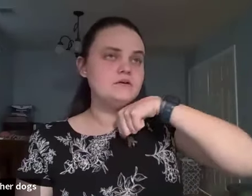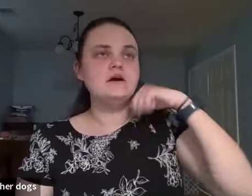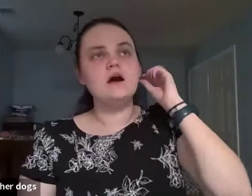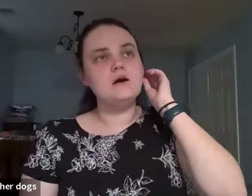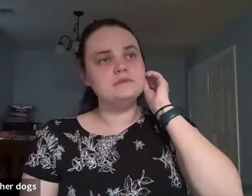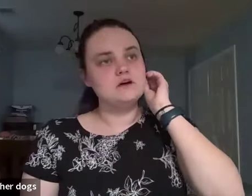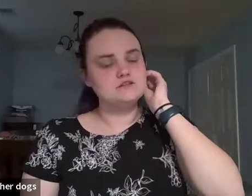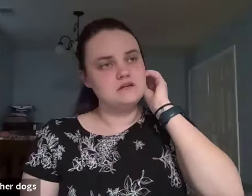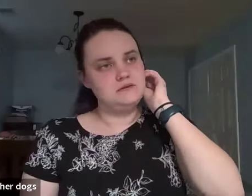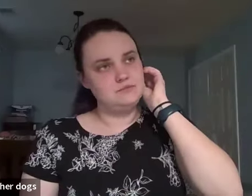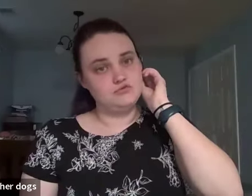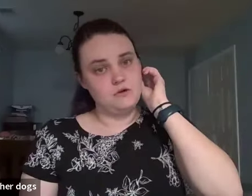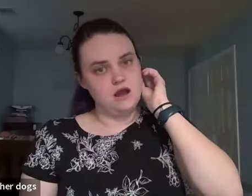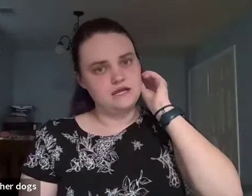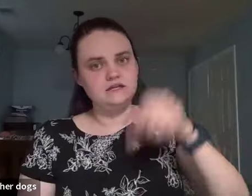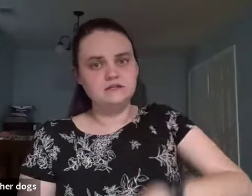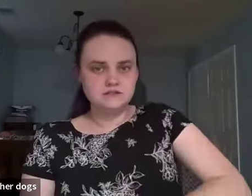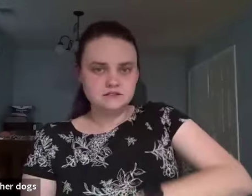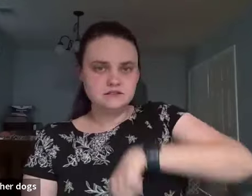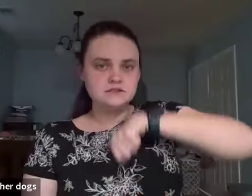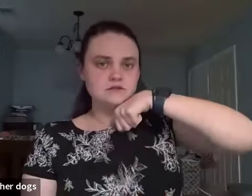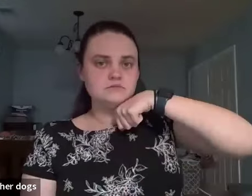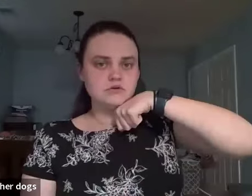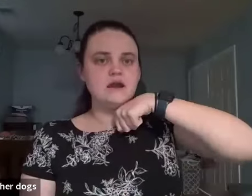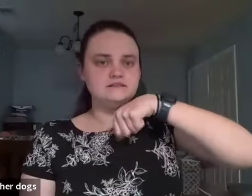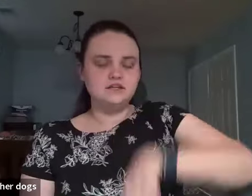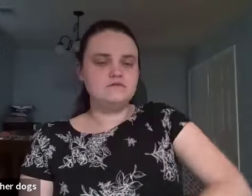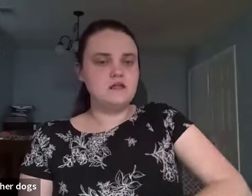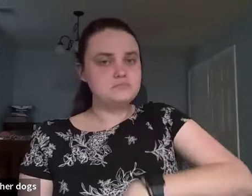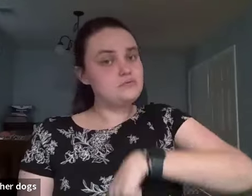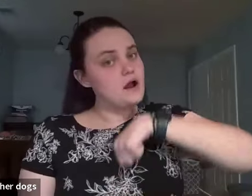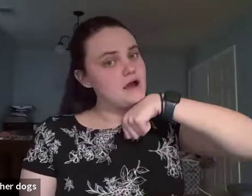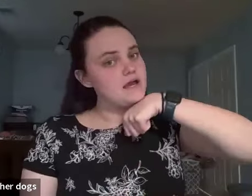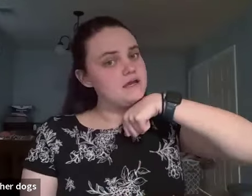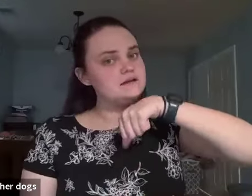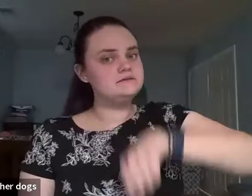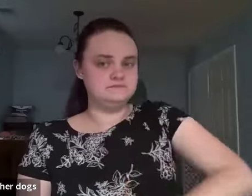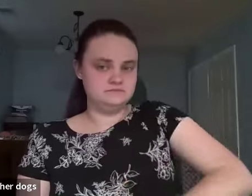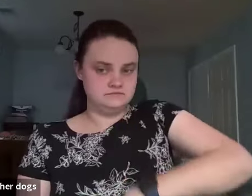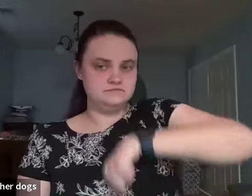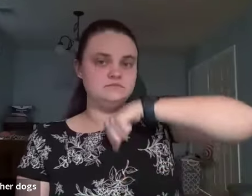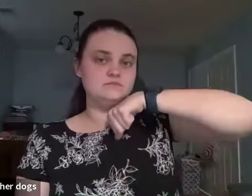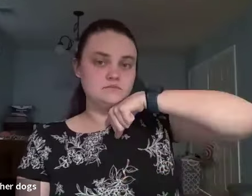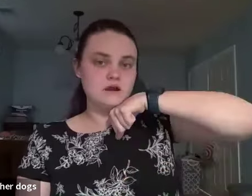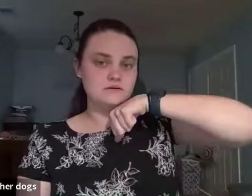Proud, this also can be pride. Pride, like you have a lot of pride. Proud.